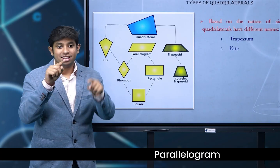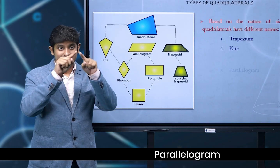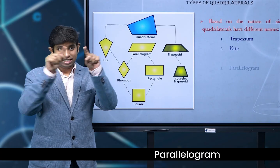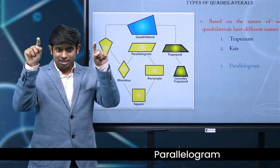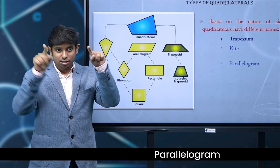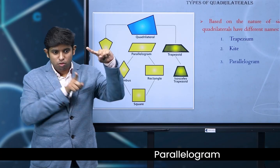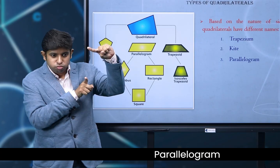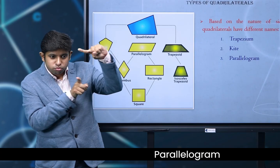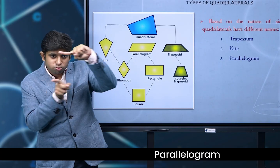parallelogram,